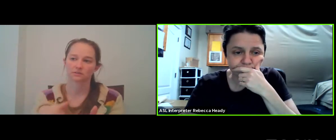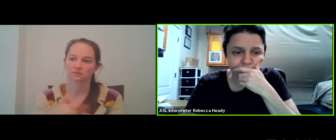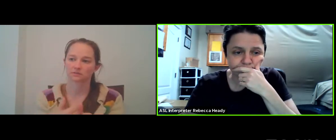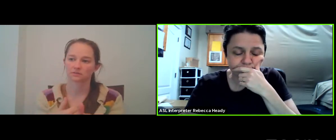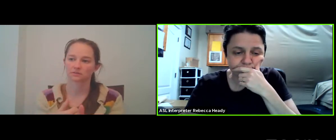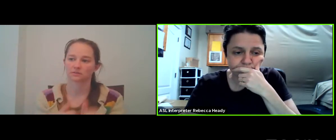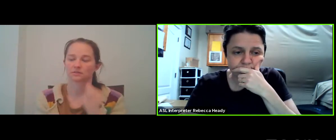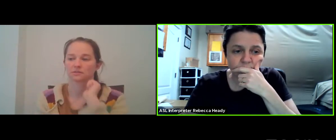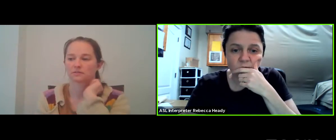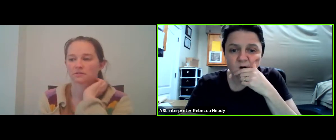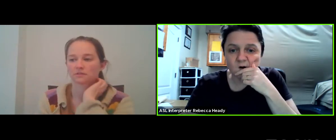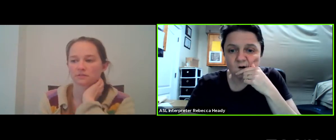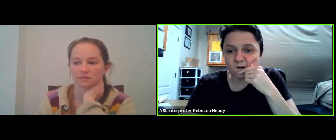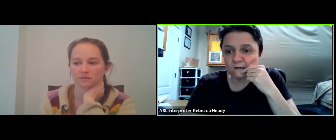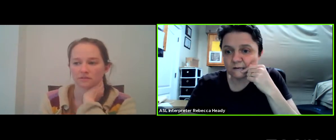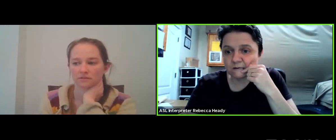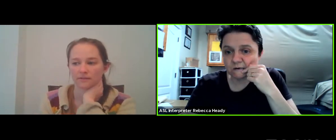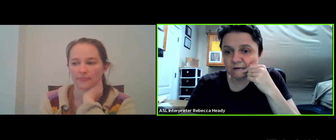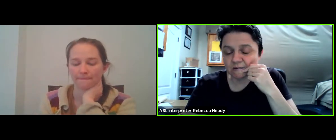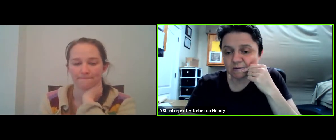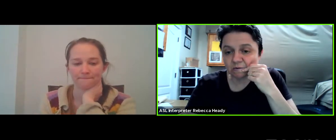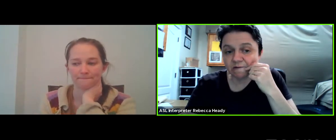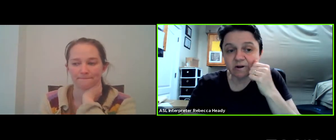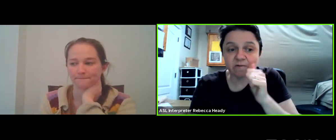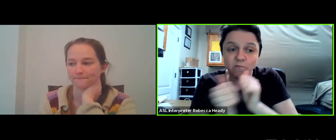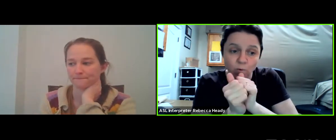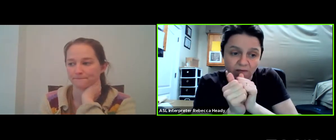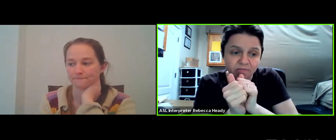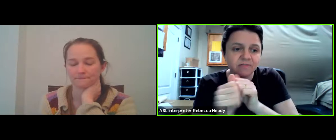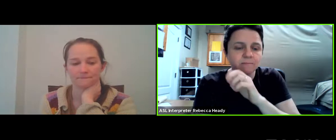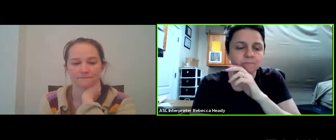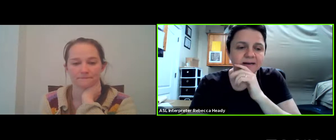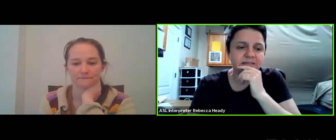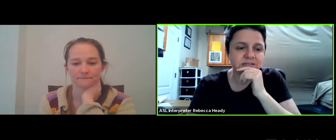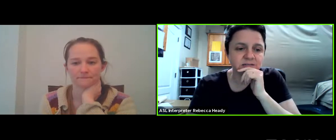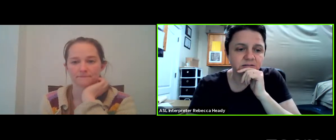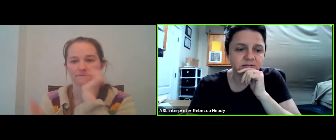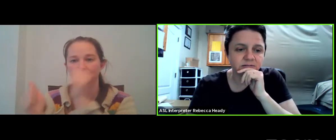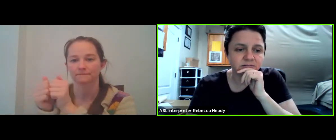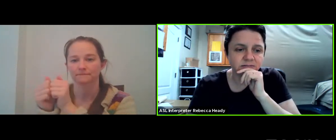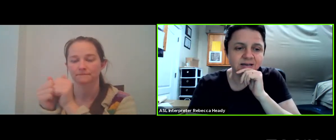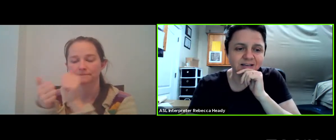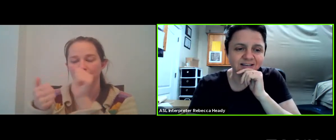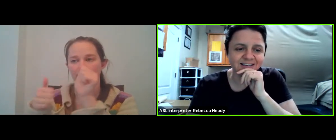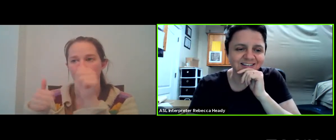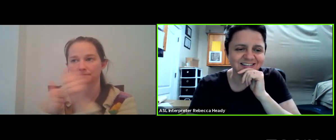Okay. Or you could also derivative of with, but